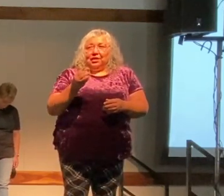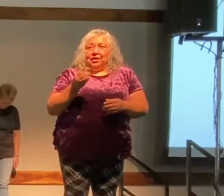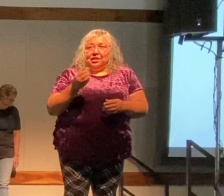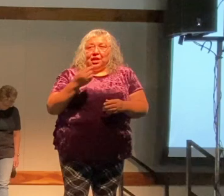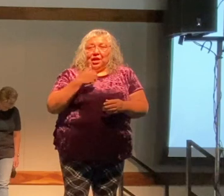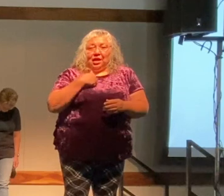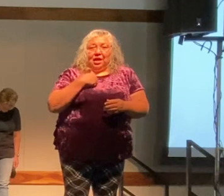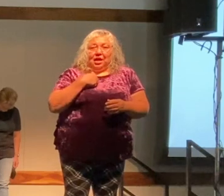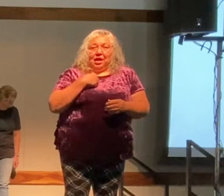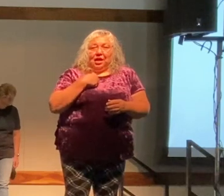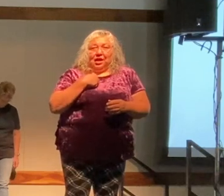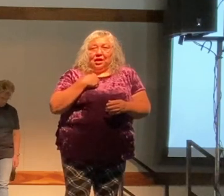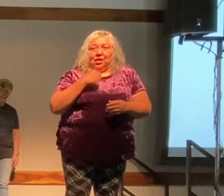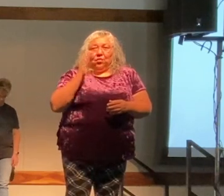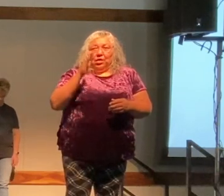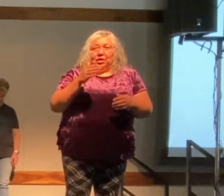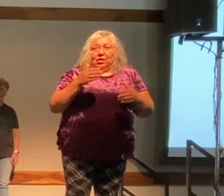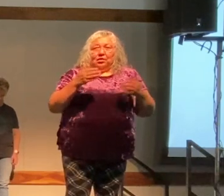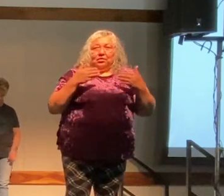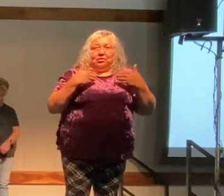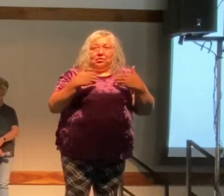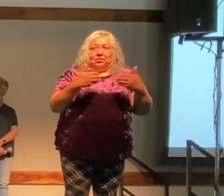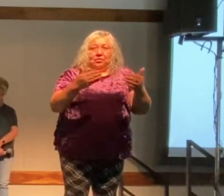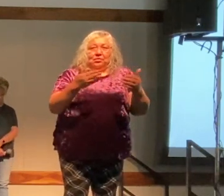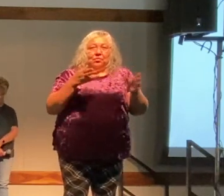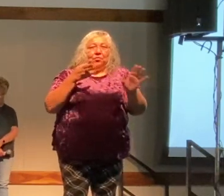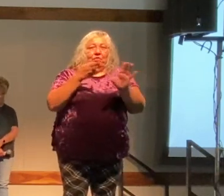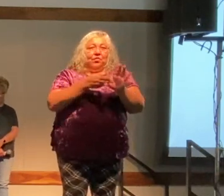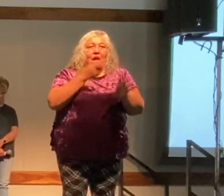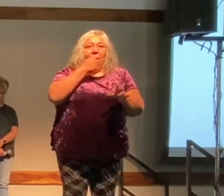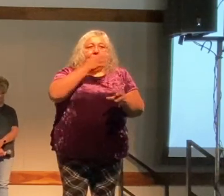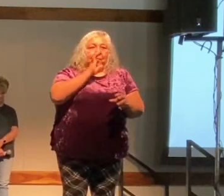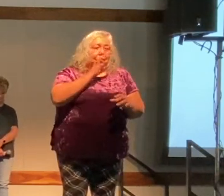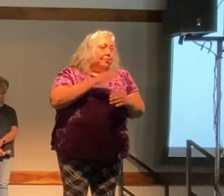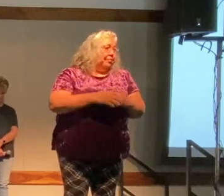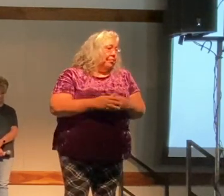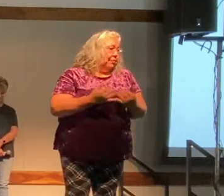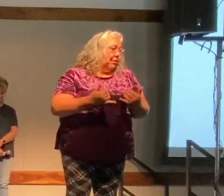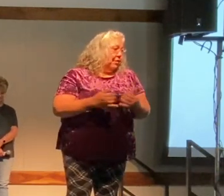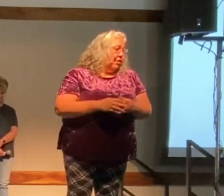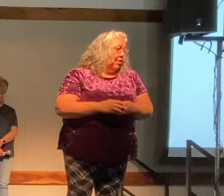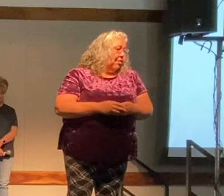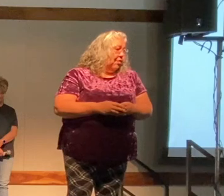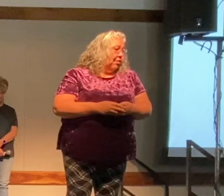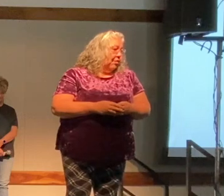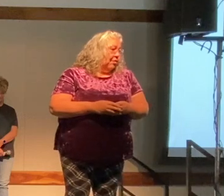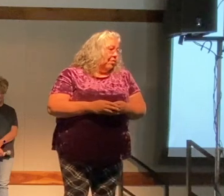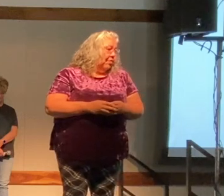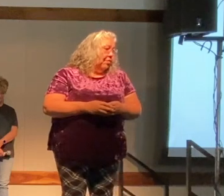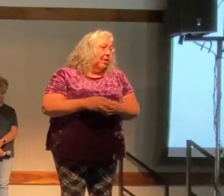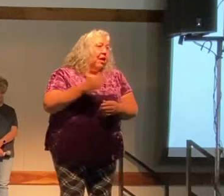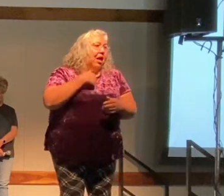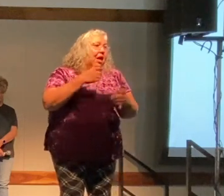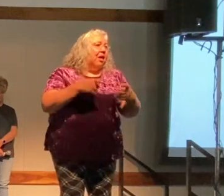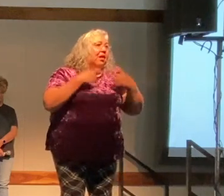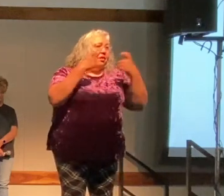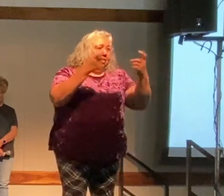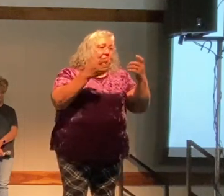to move into communion now. I get to give the